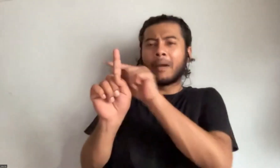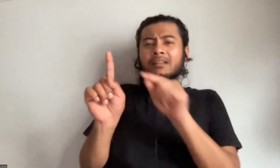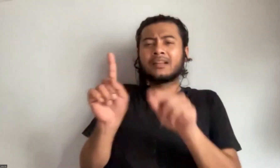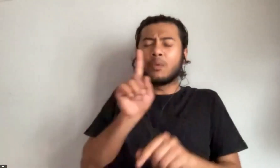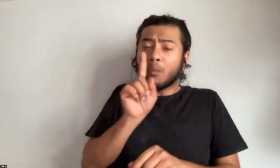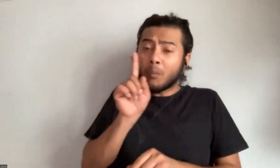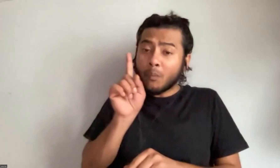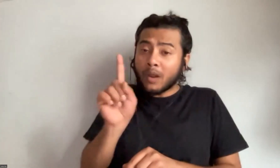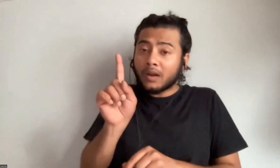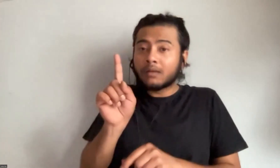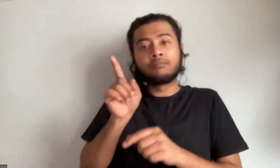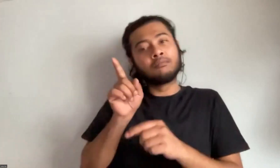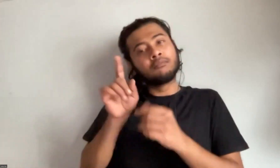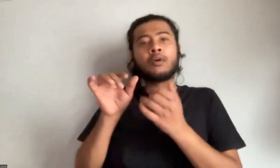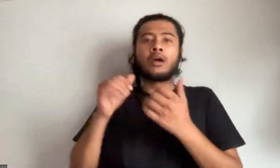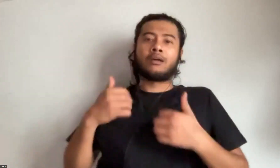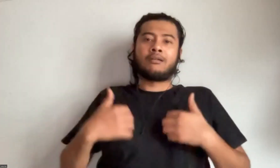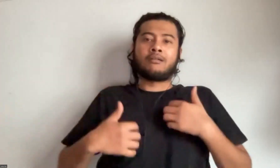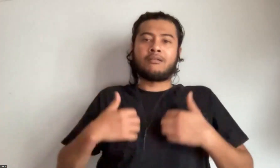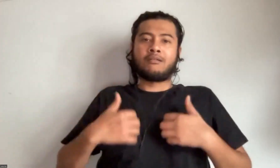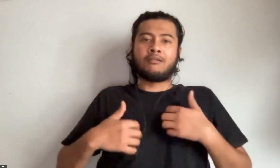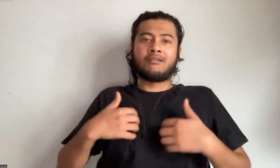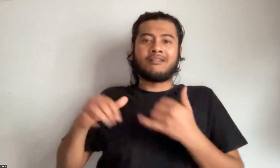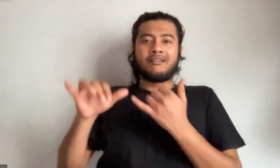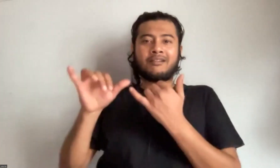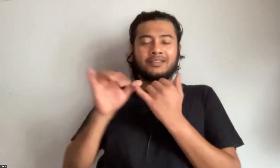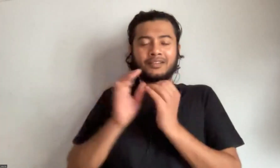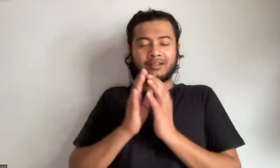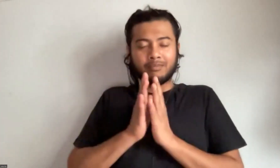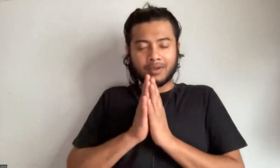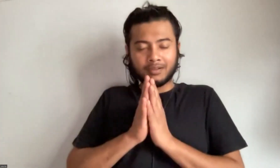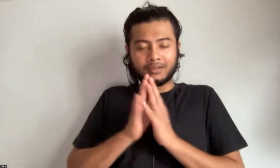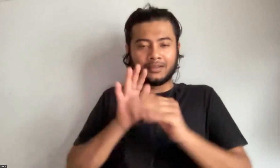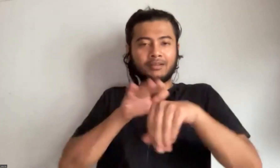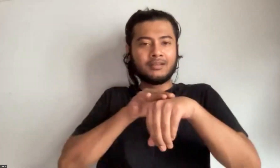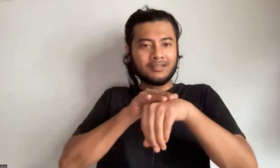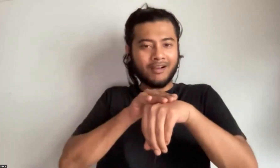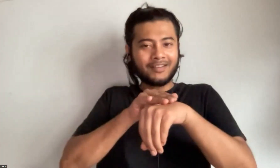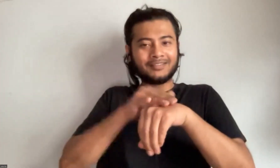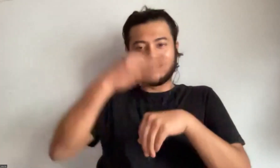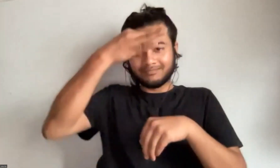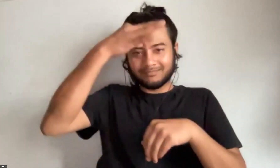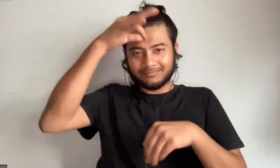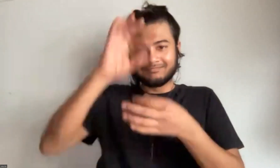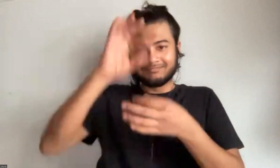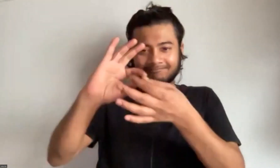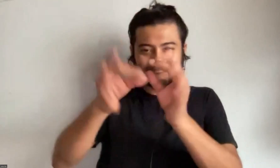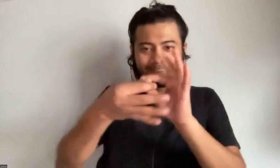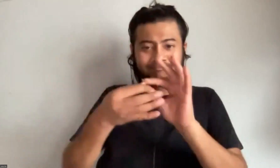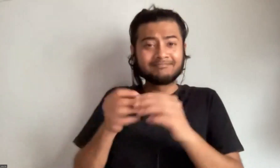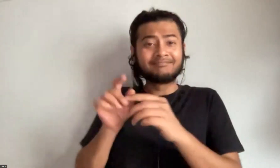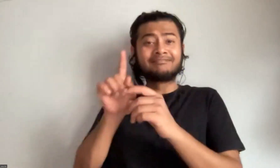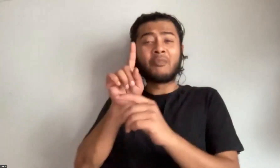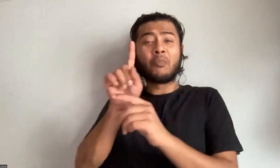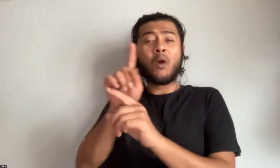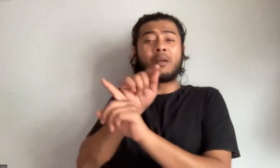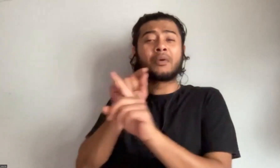remembering Krishna. People have no interest in knowing about Krishna. So what is the reason? Why do you think we have forgotten